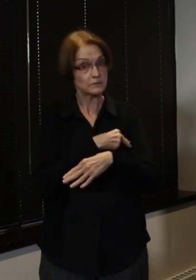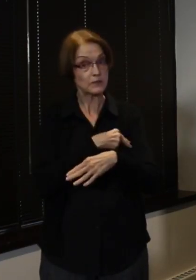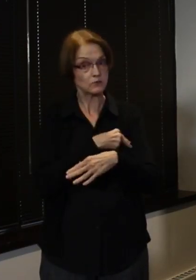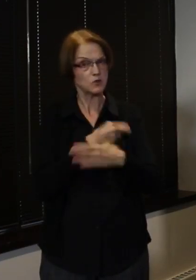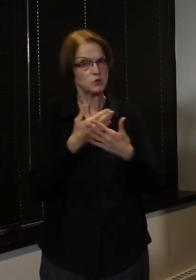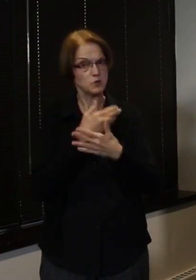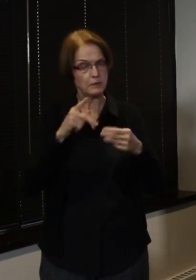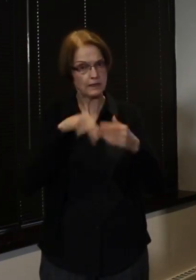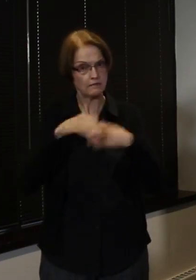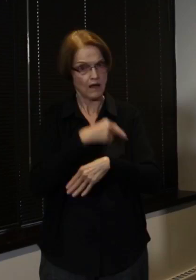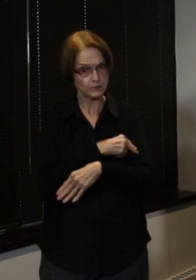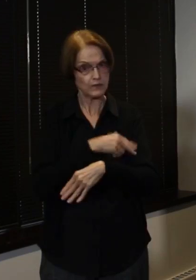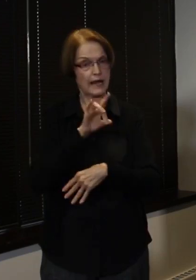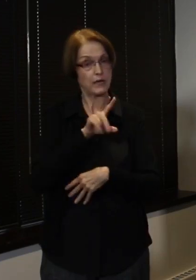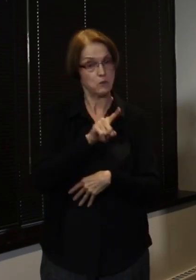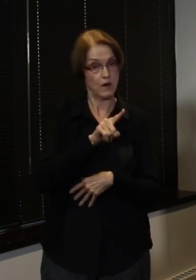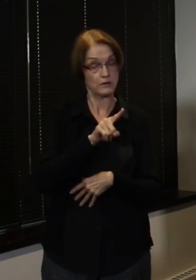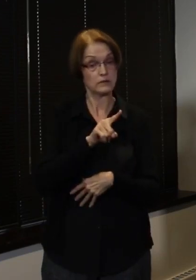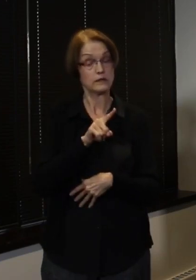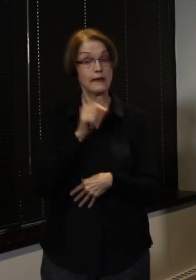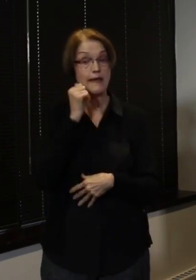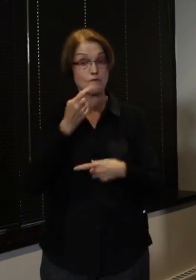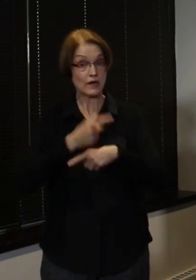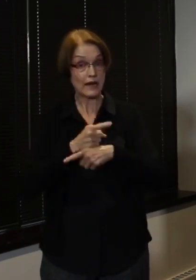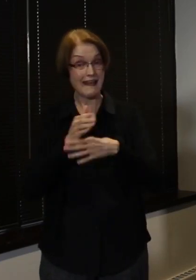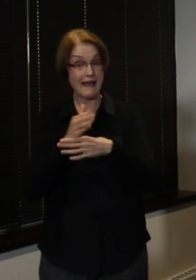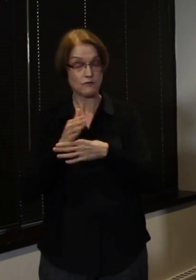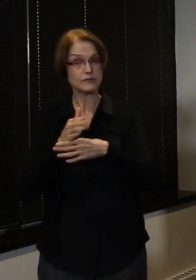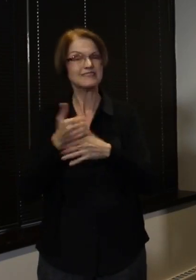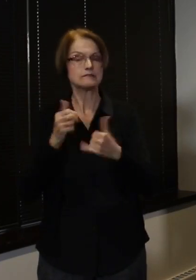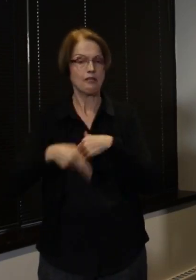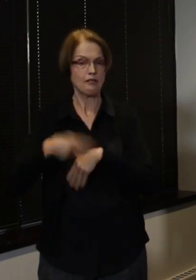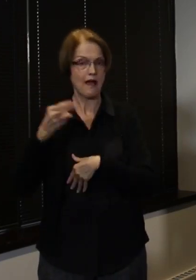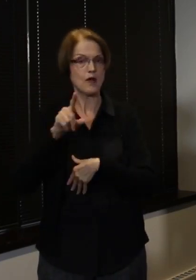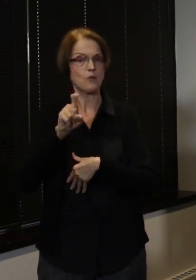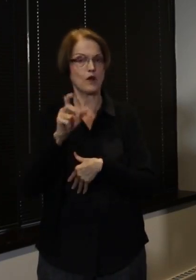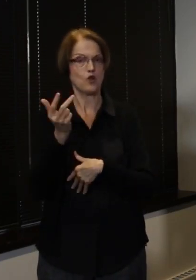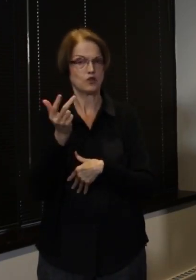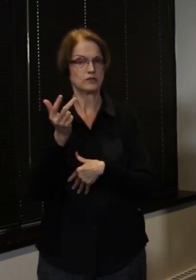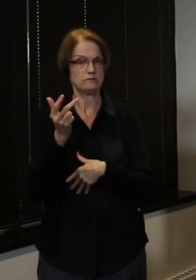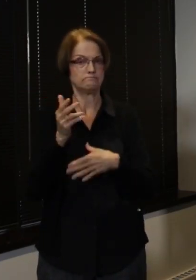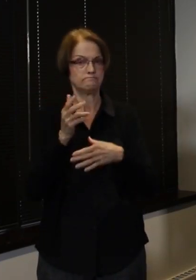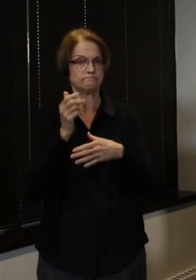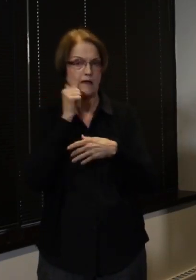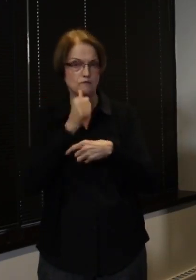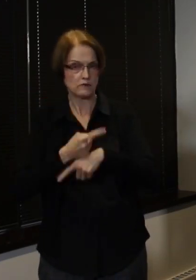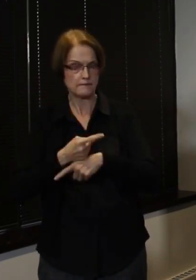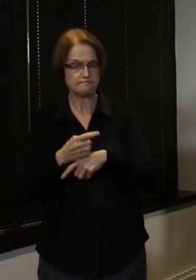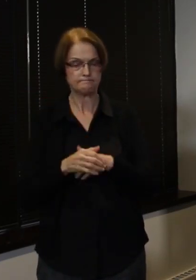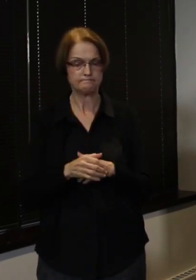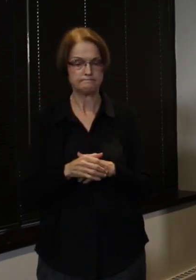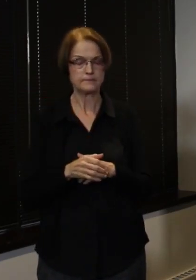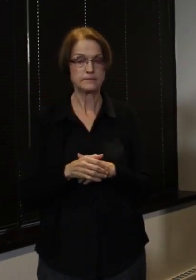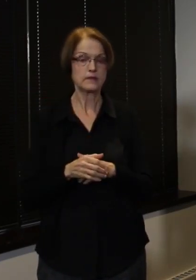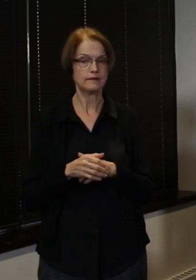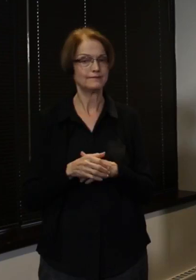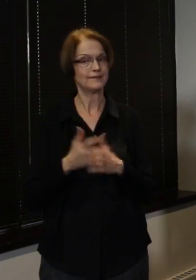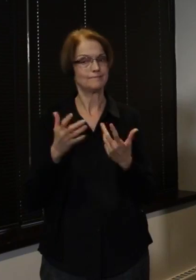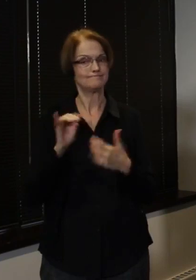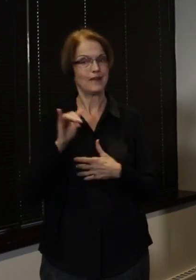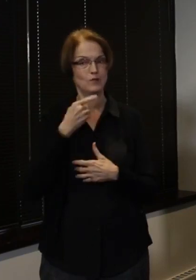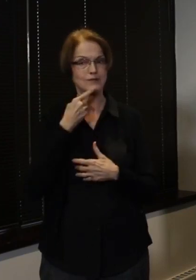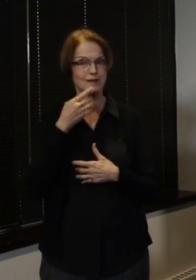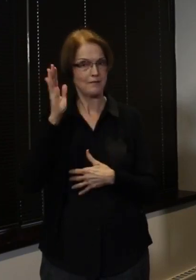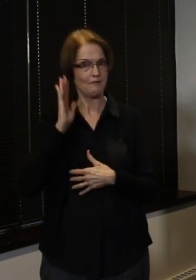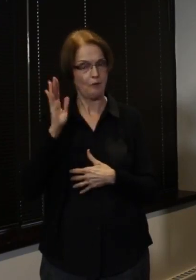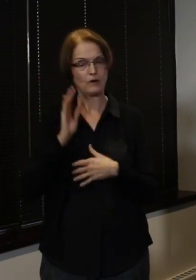rolling 7-day average continues to be very high at 113. And as we've said before, we don't put a ton of